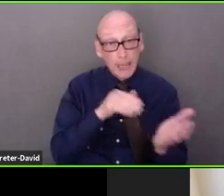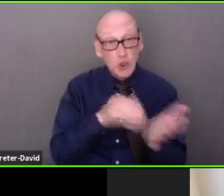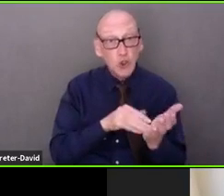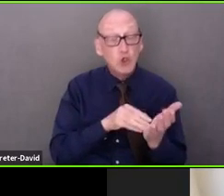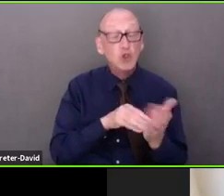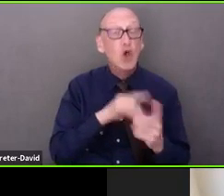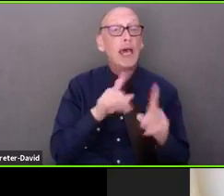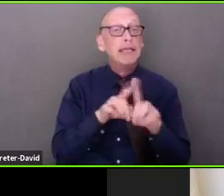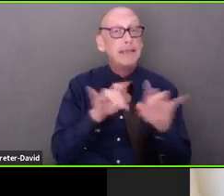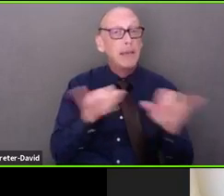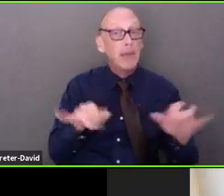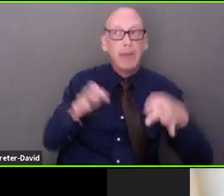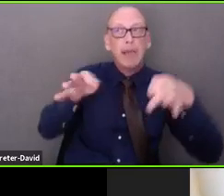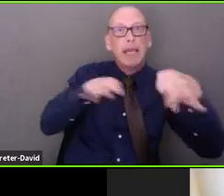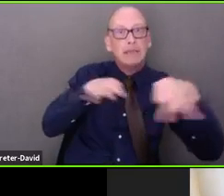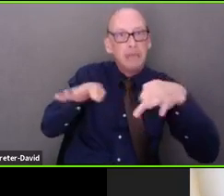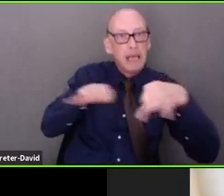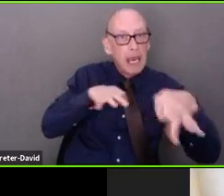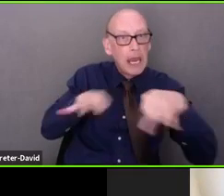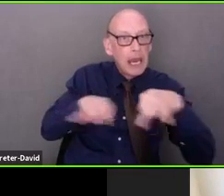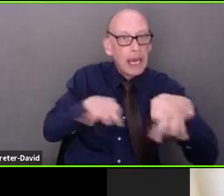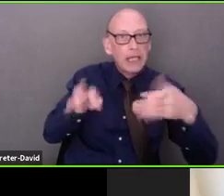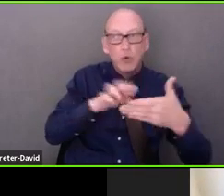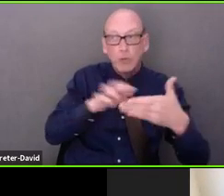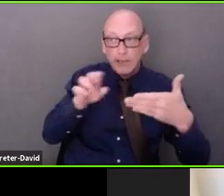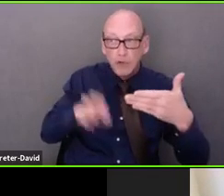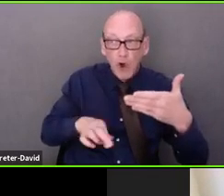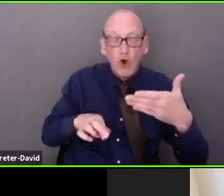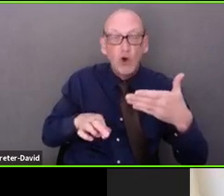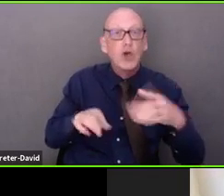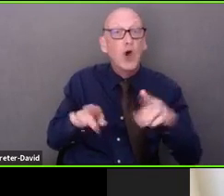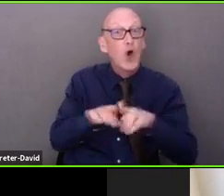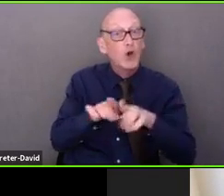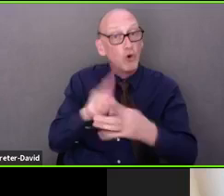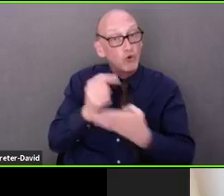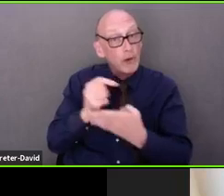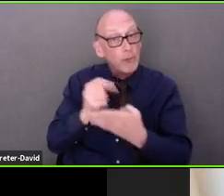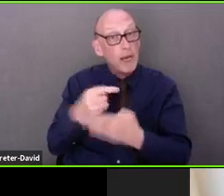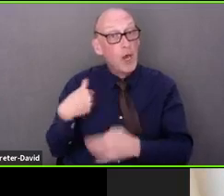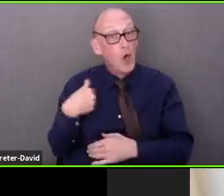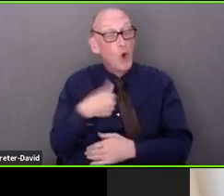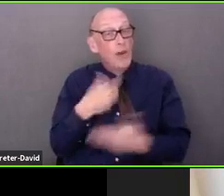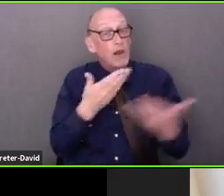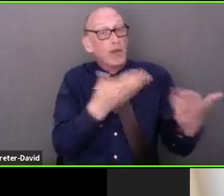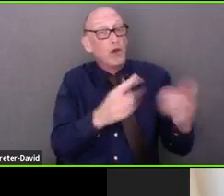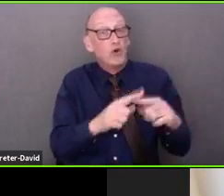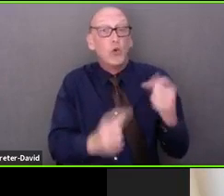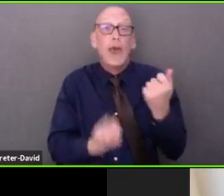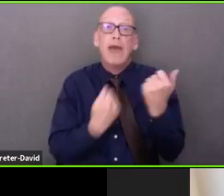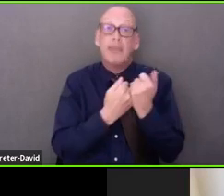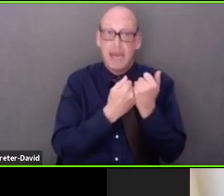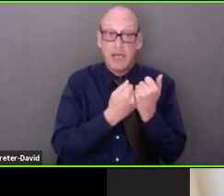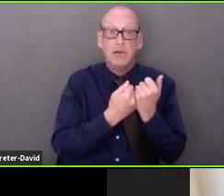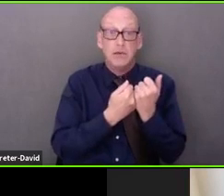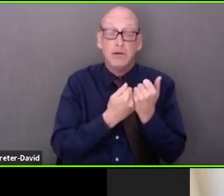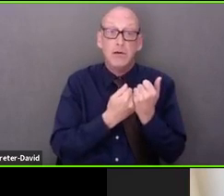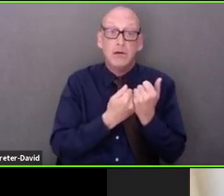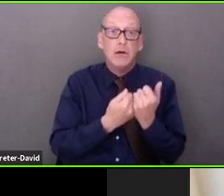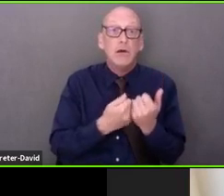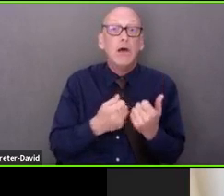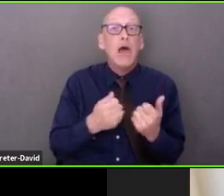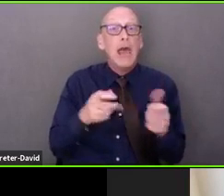explaining the end results as well as treatment. And so we're there to advocate. It's allowed a